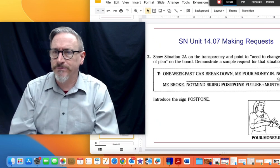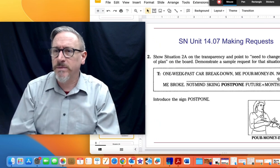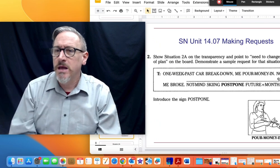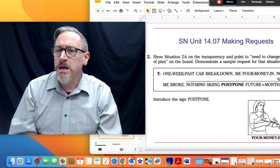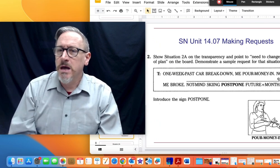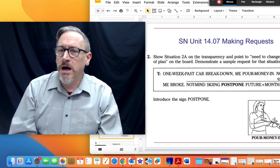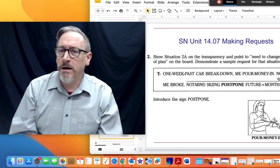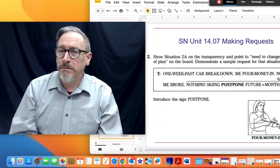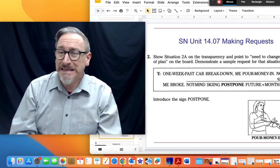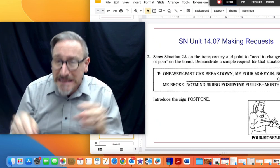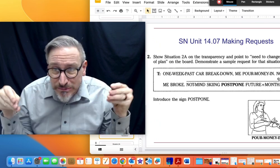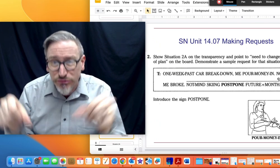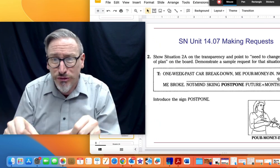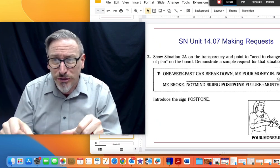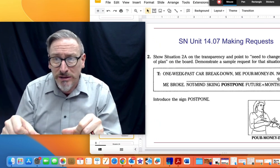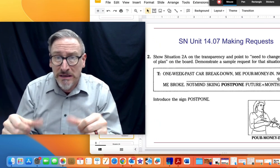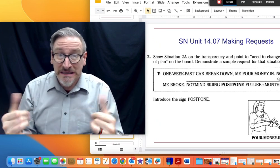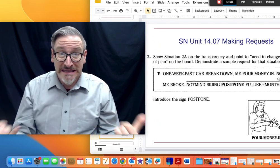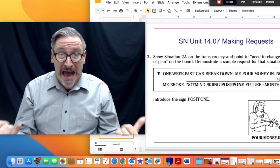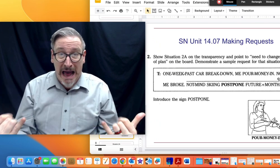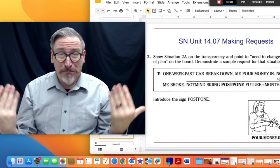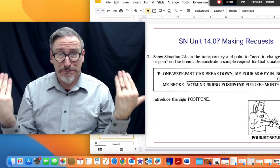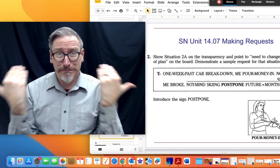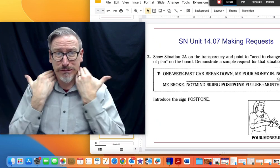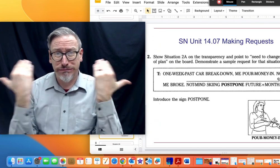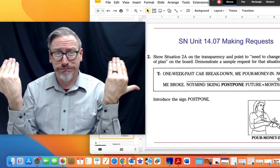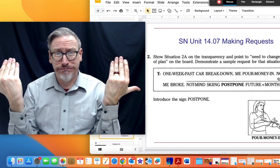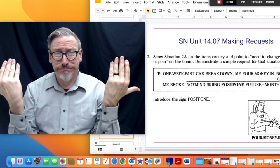it, right?